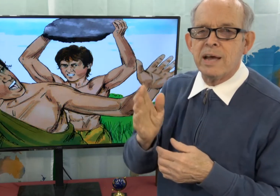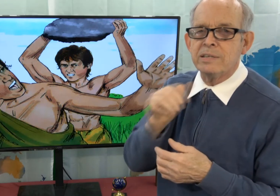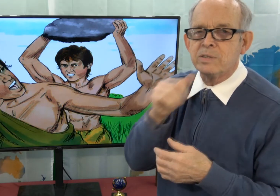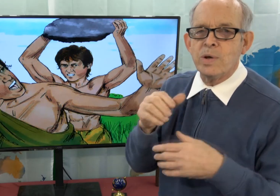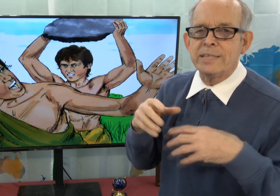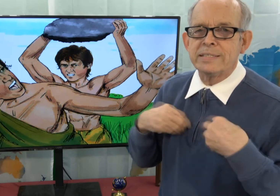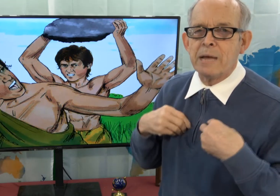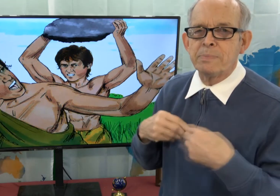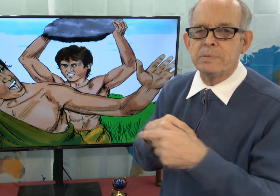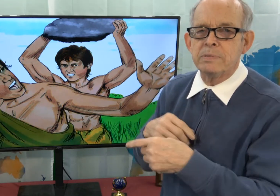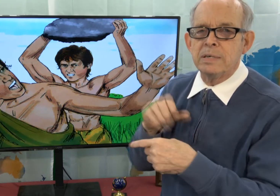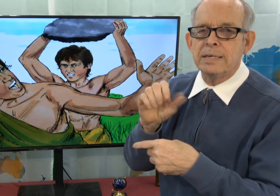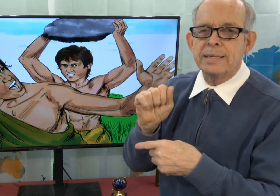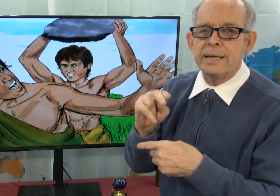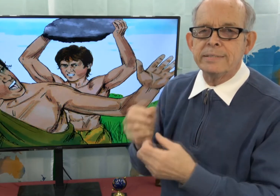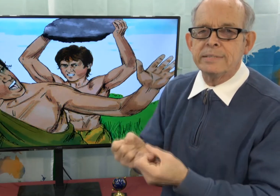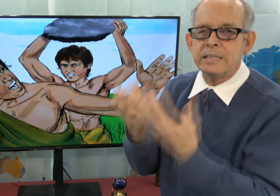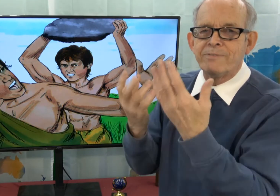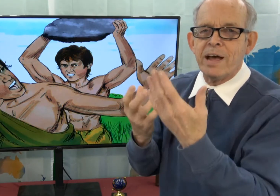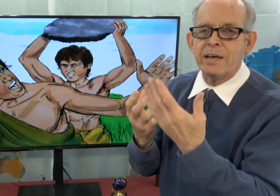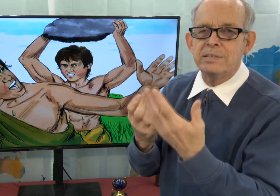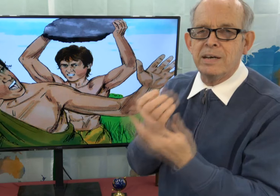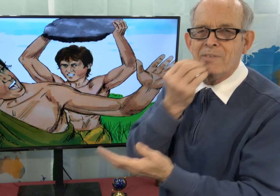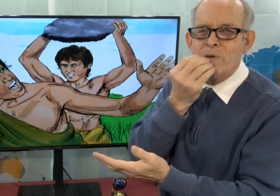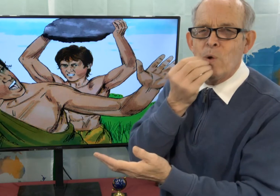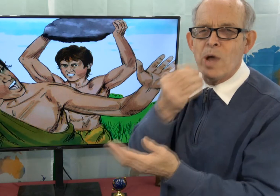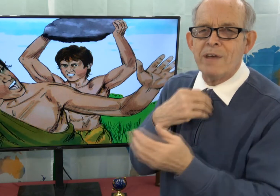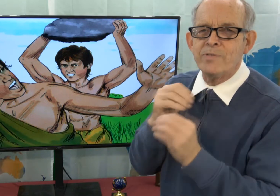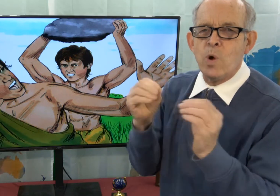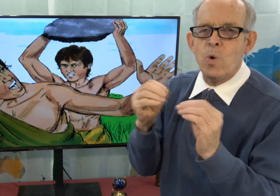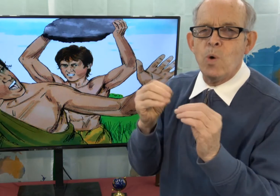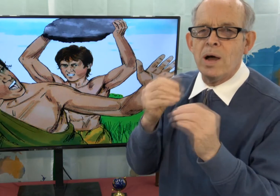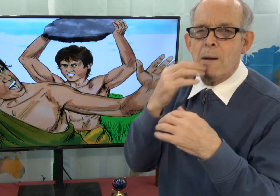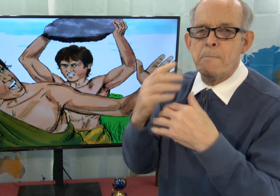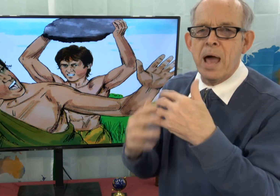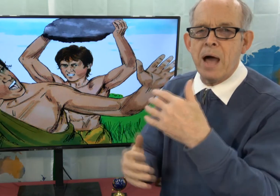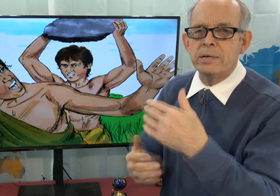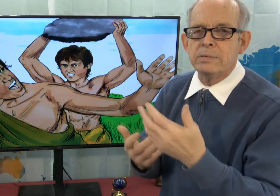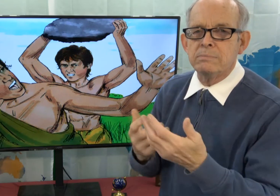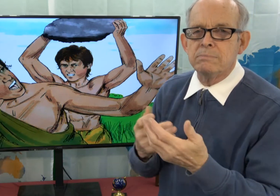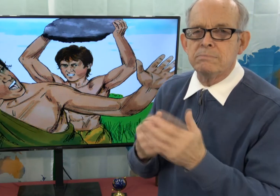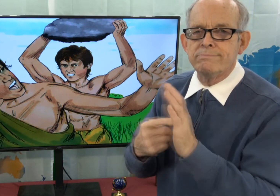to accept. Cain is justified. Food have no blood.